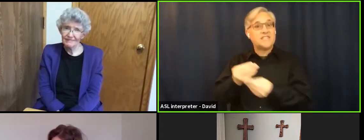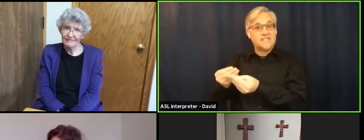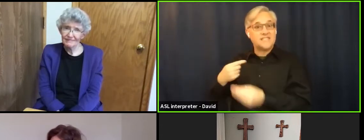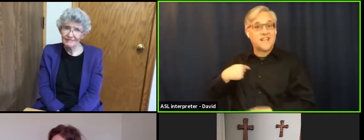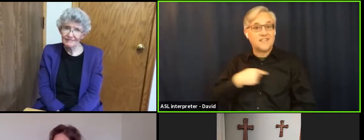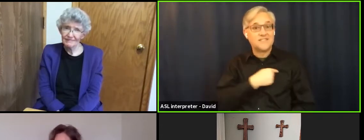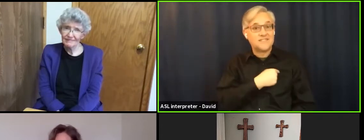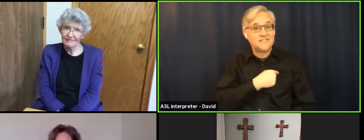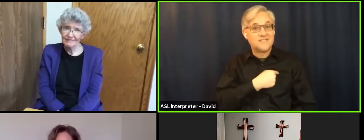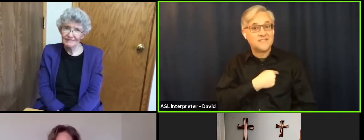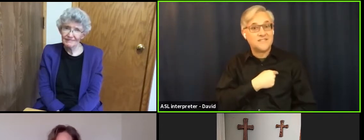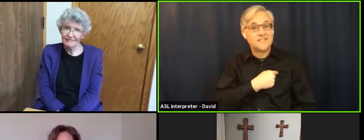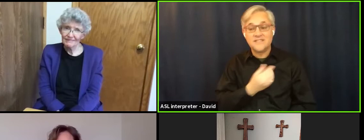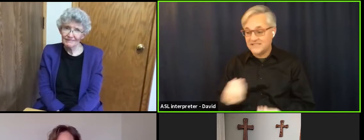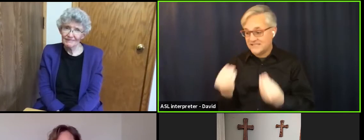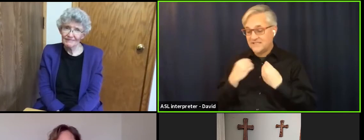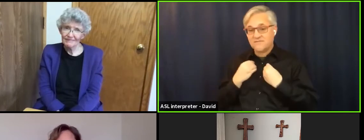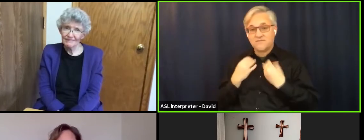nourishes us.